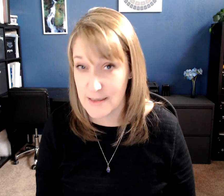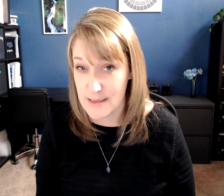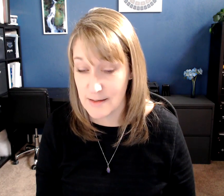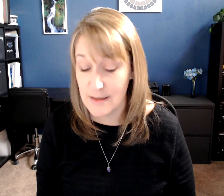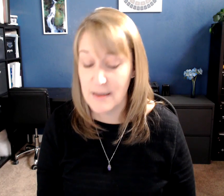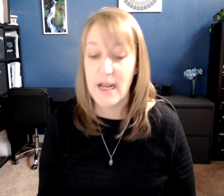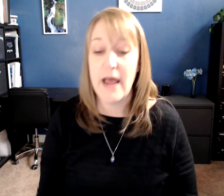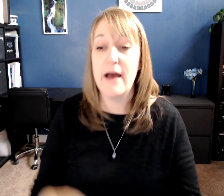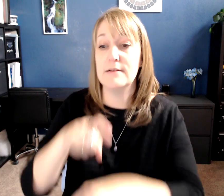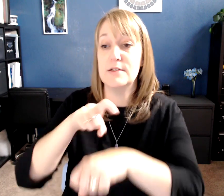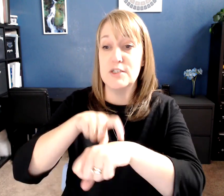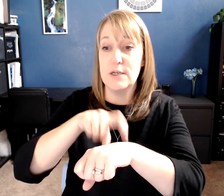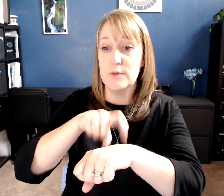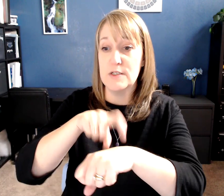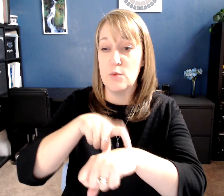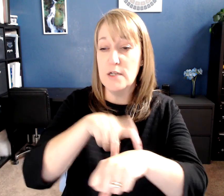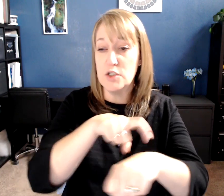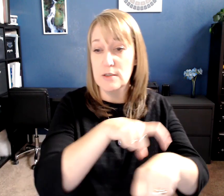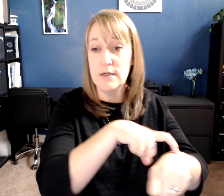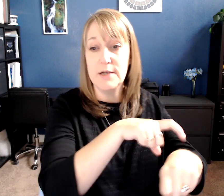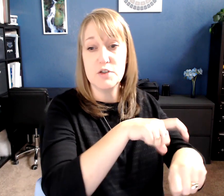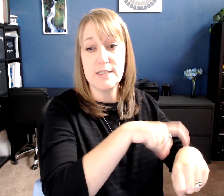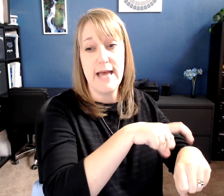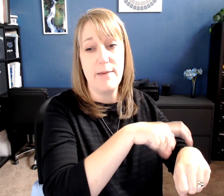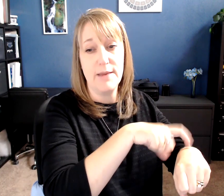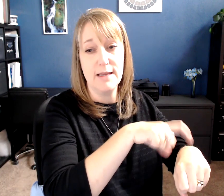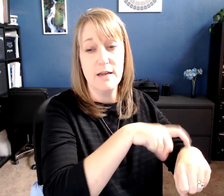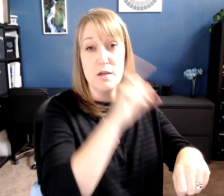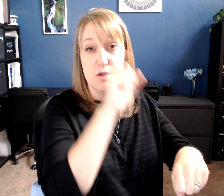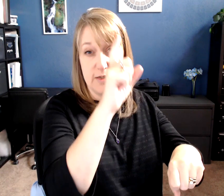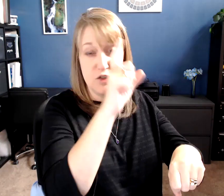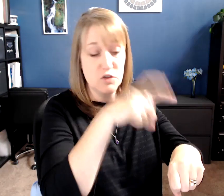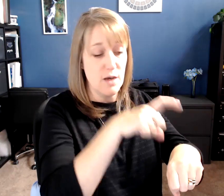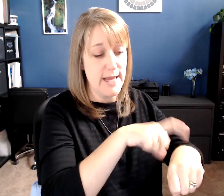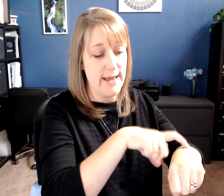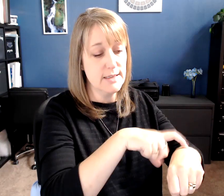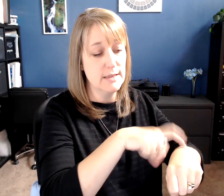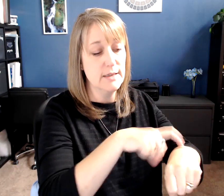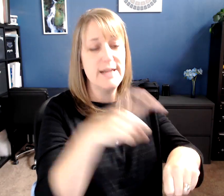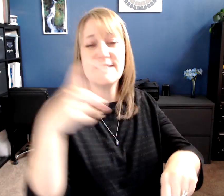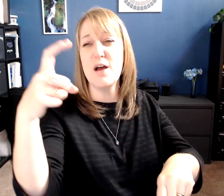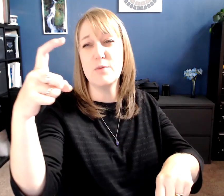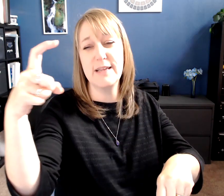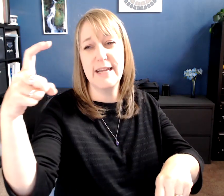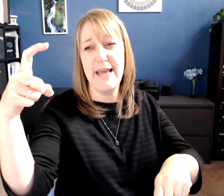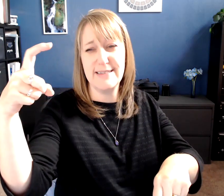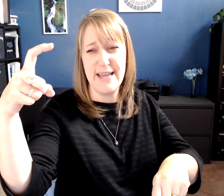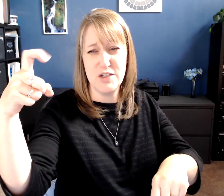it as just a wristwatch, and you're just tapping it. So this is your dominant hand. It's not really an X hand